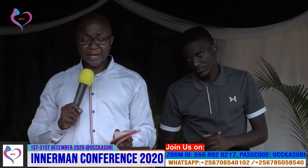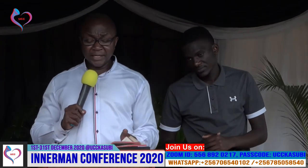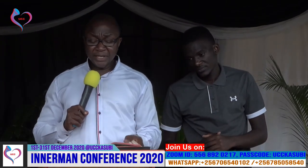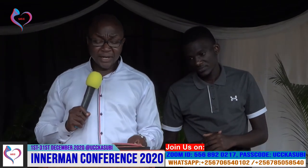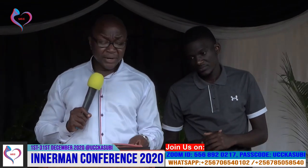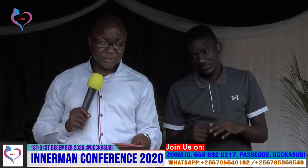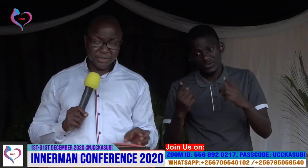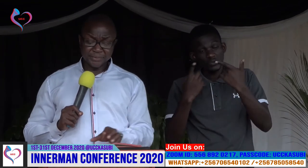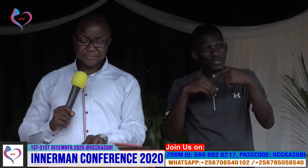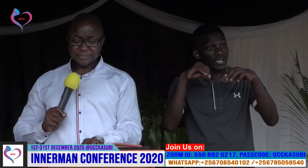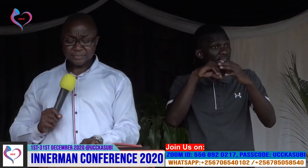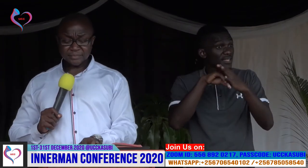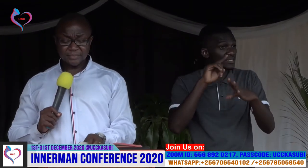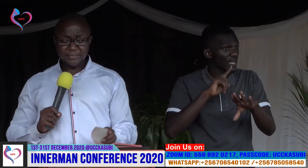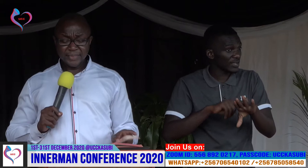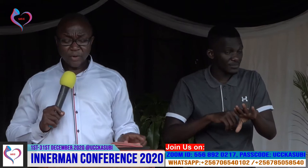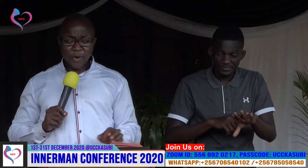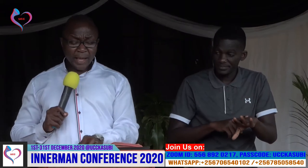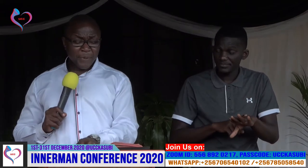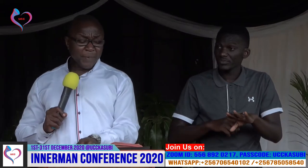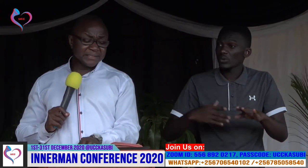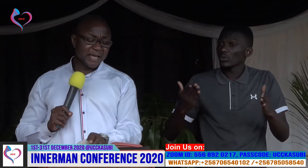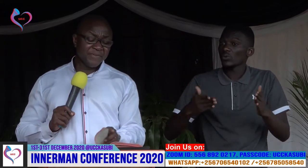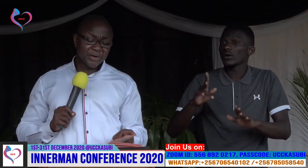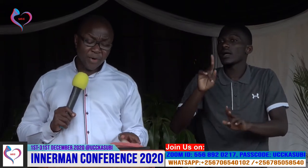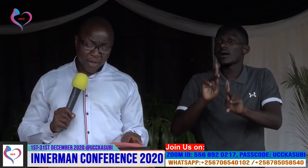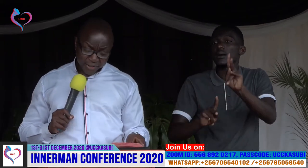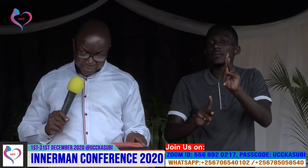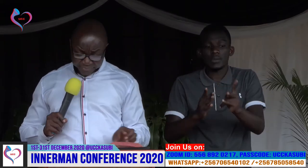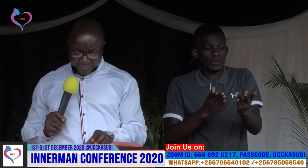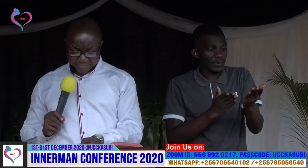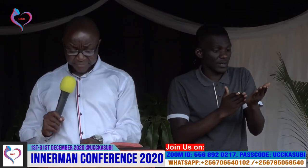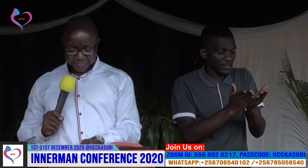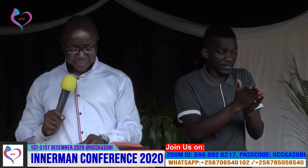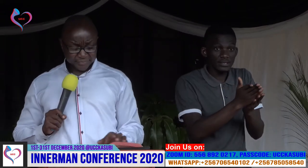We are in a generation where people are serving God.